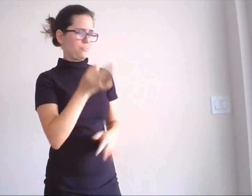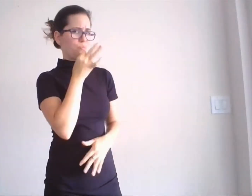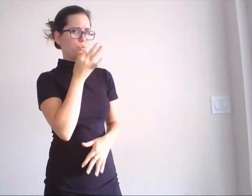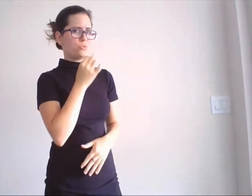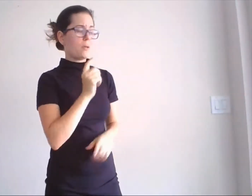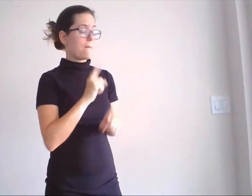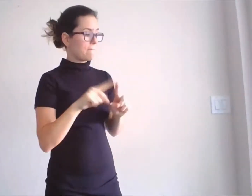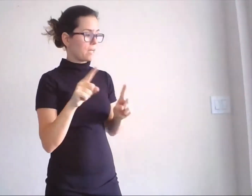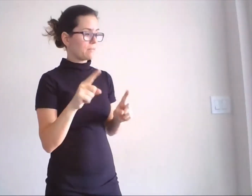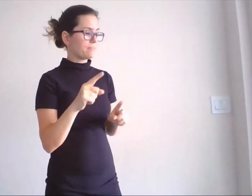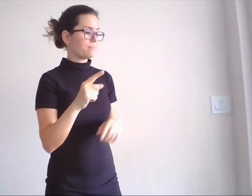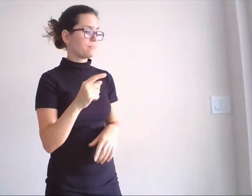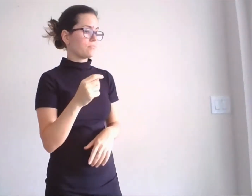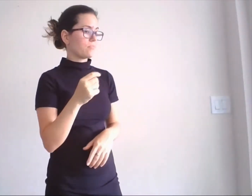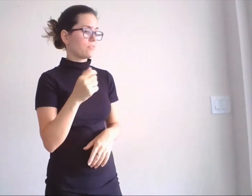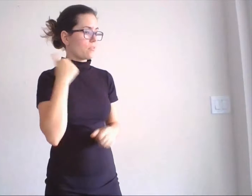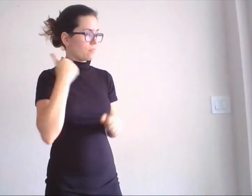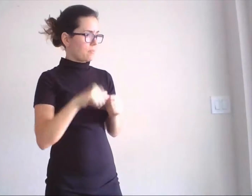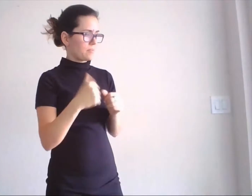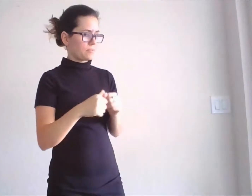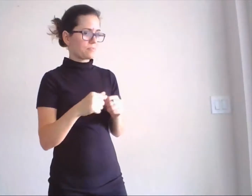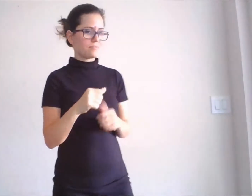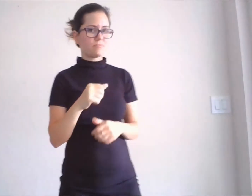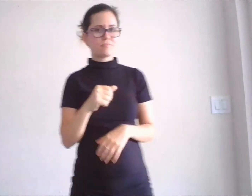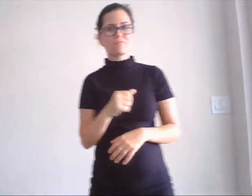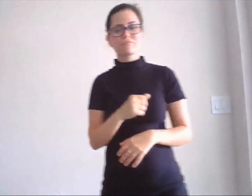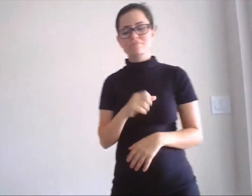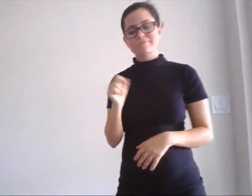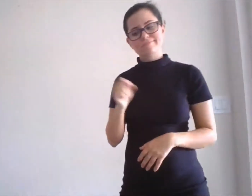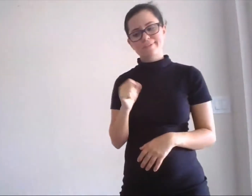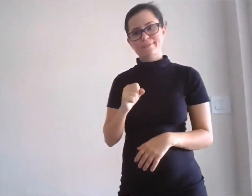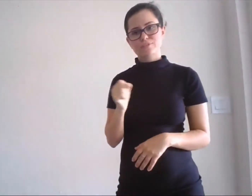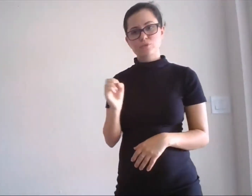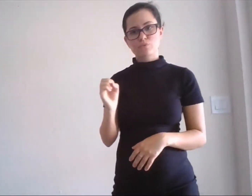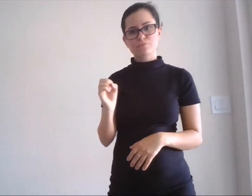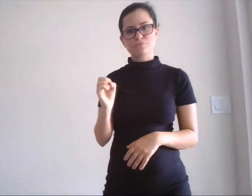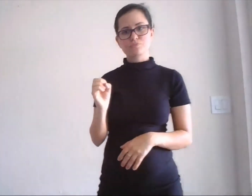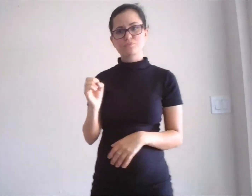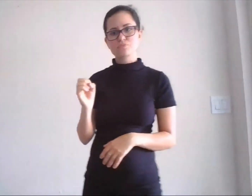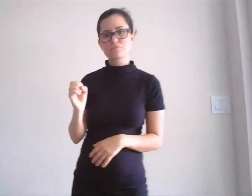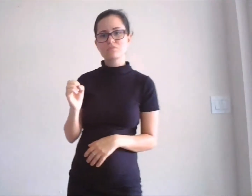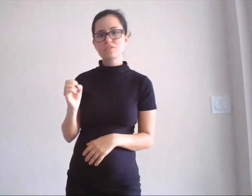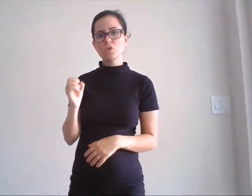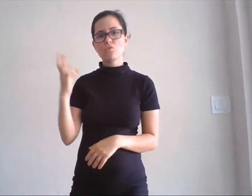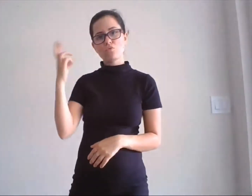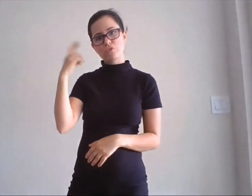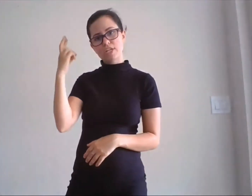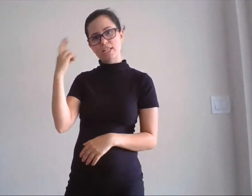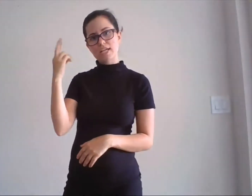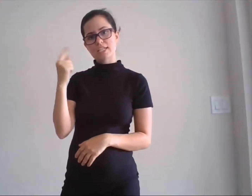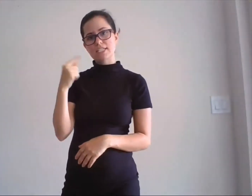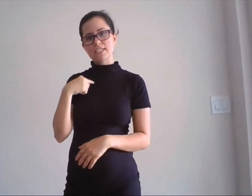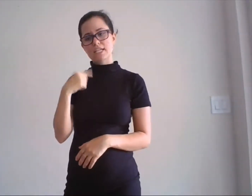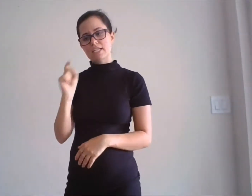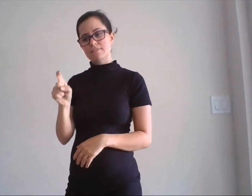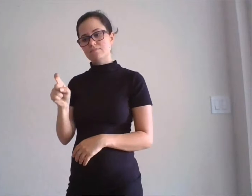out that I thought that I was going to have to employ some sort of numbering system like Battleship, but all you have to do is say, like, living